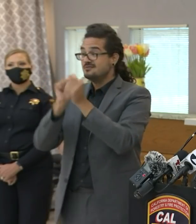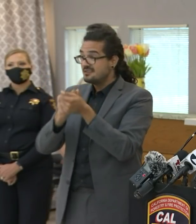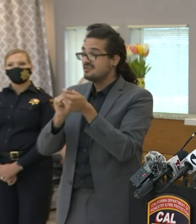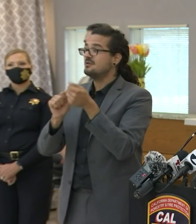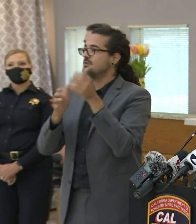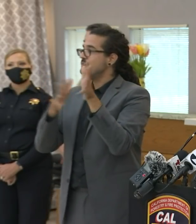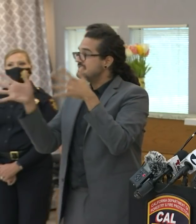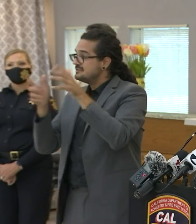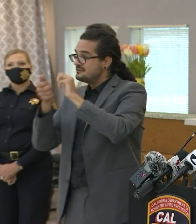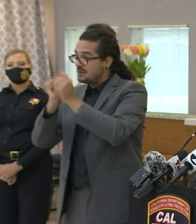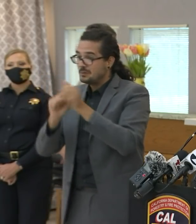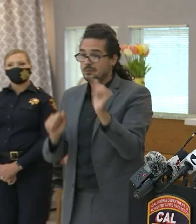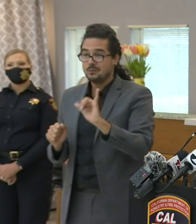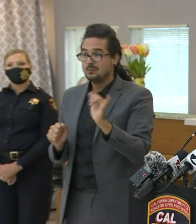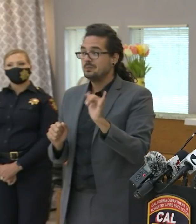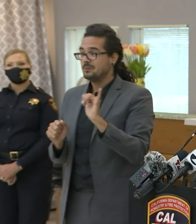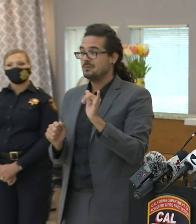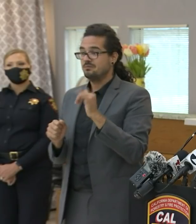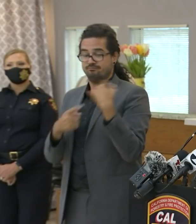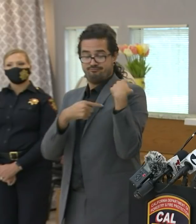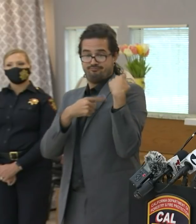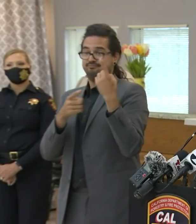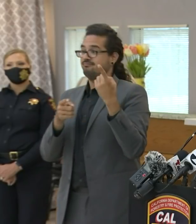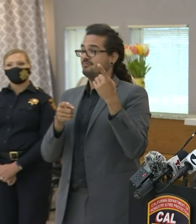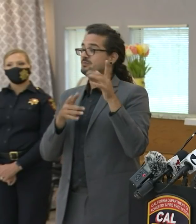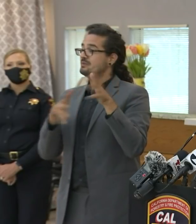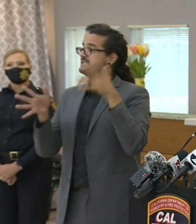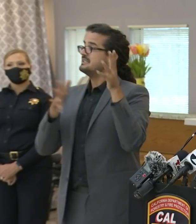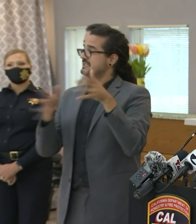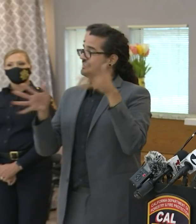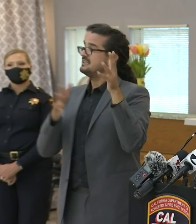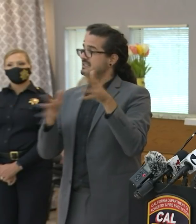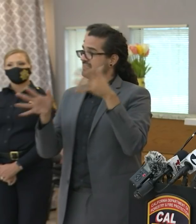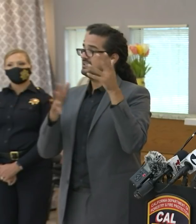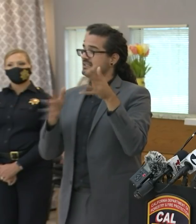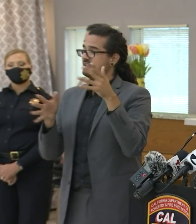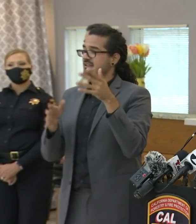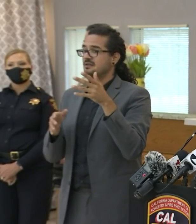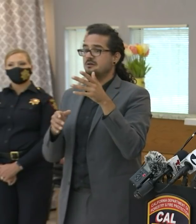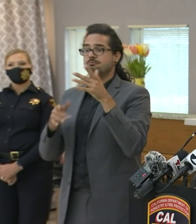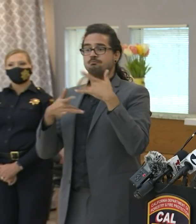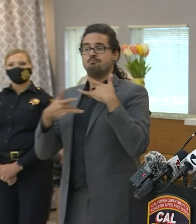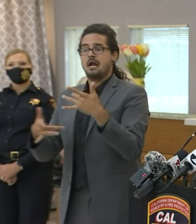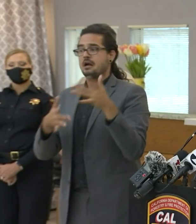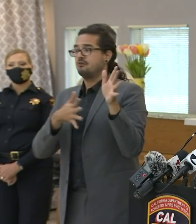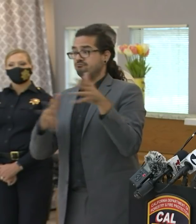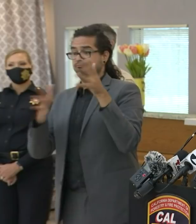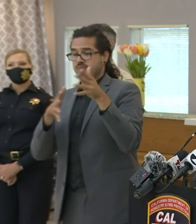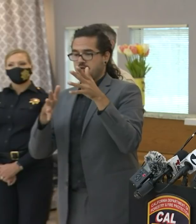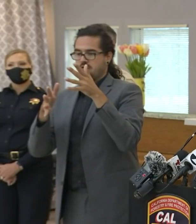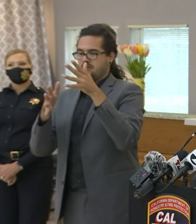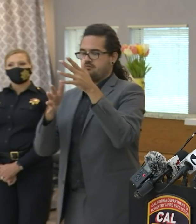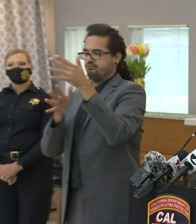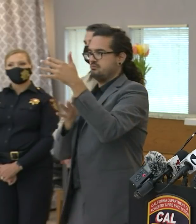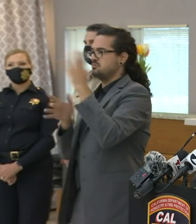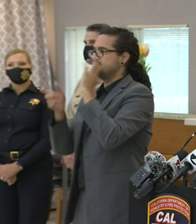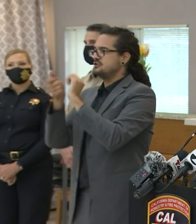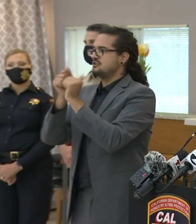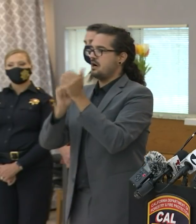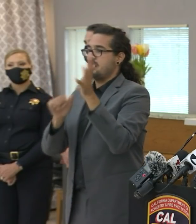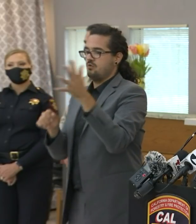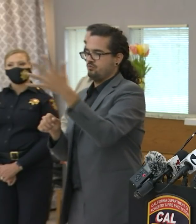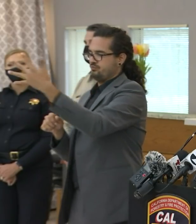seeing over this past week. So actually, the wind pattern will actually push it a little bit more away from the community than down into